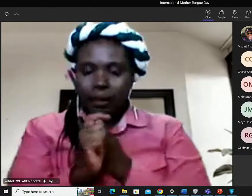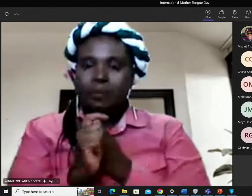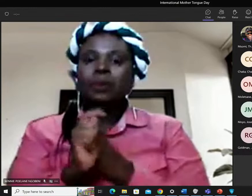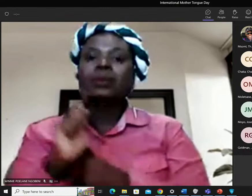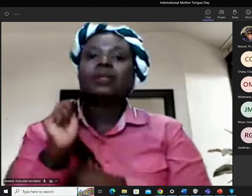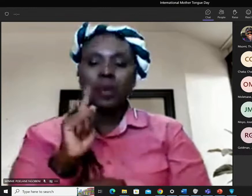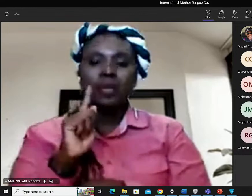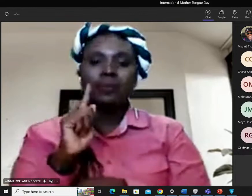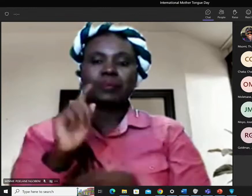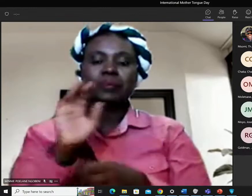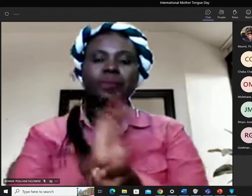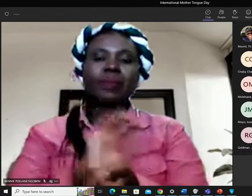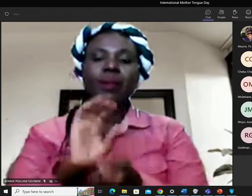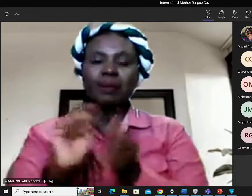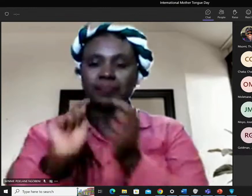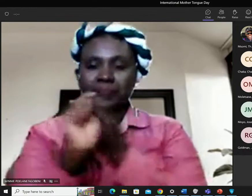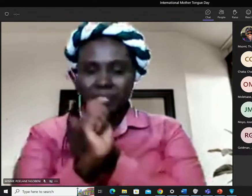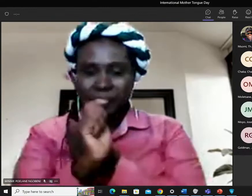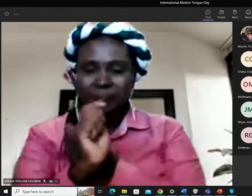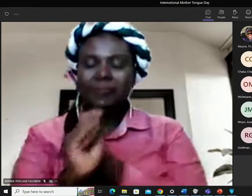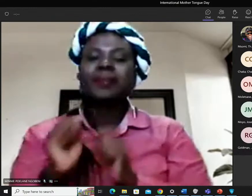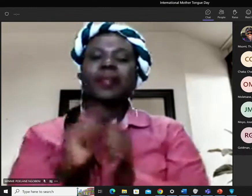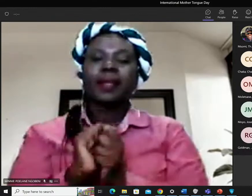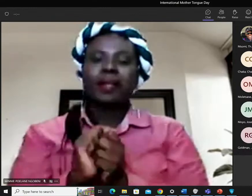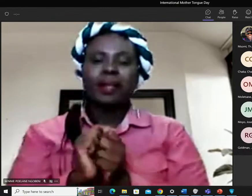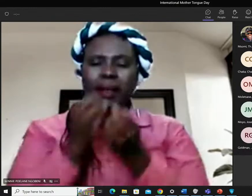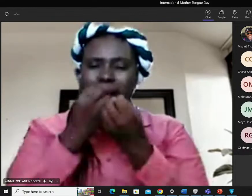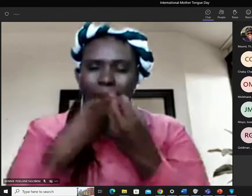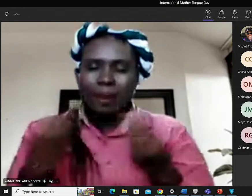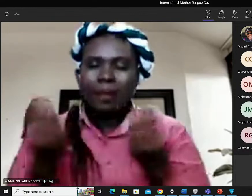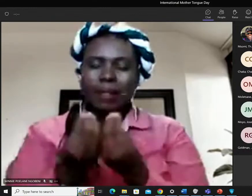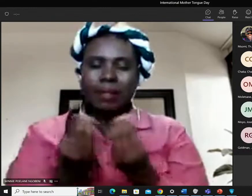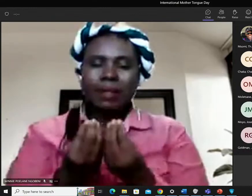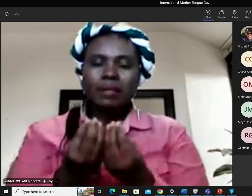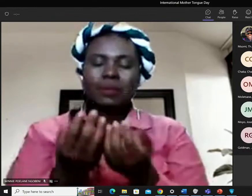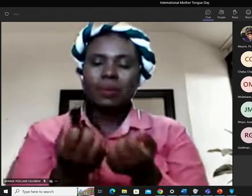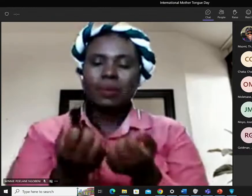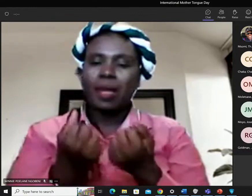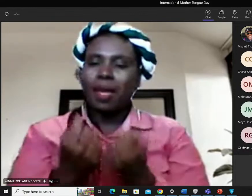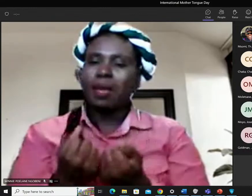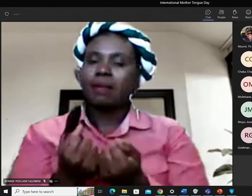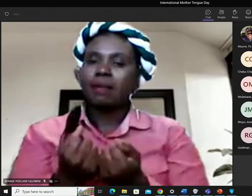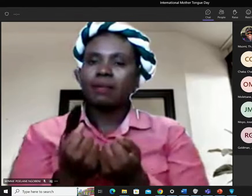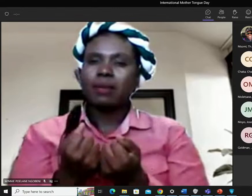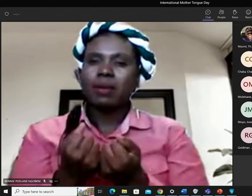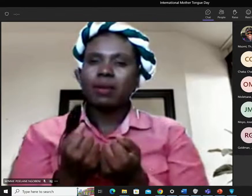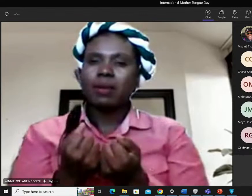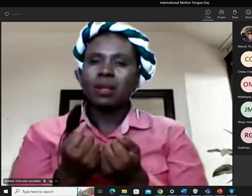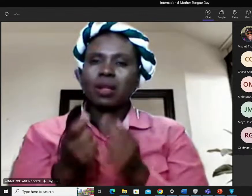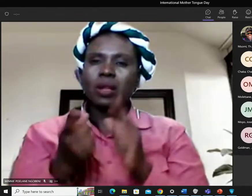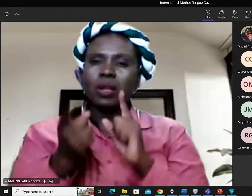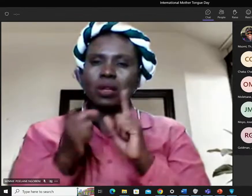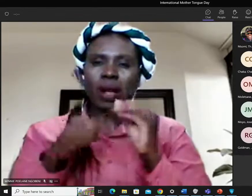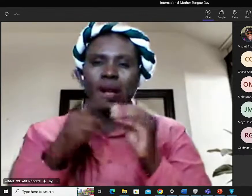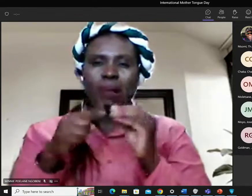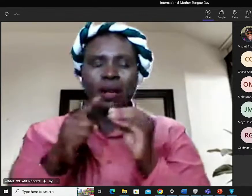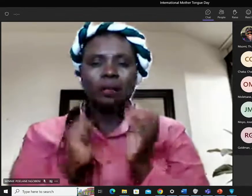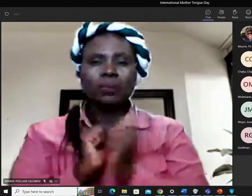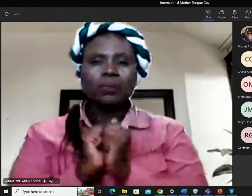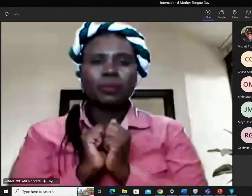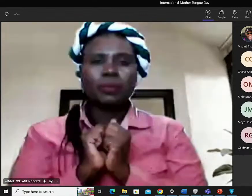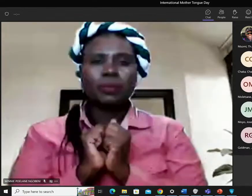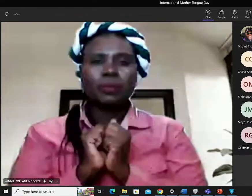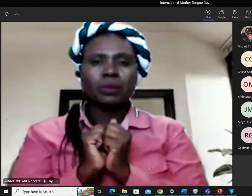transformation, it has a number of things that you can actually talk about. You can talk about the